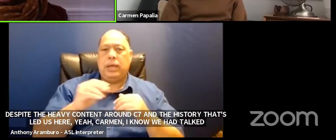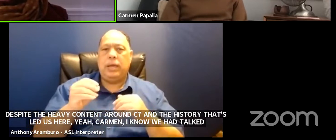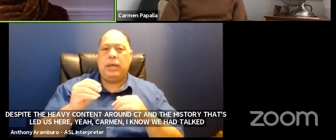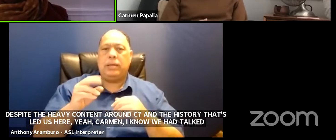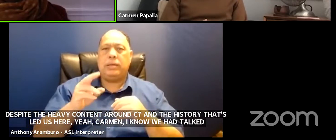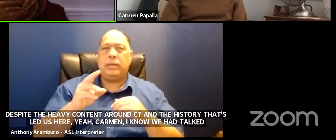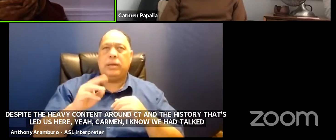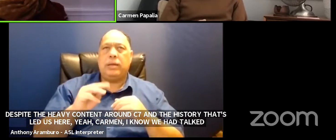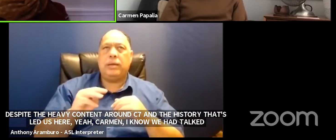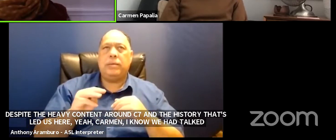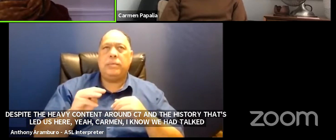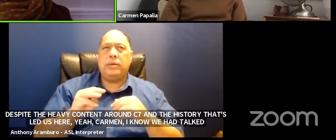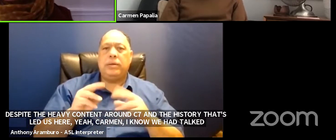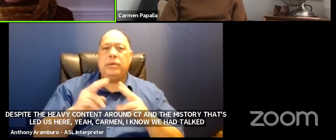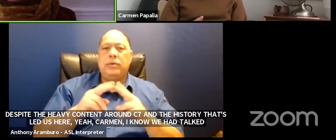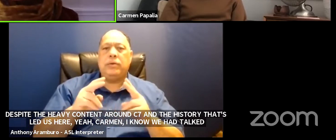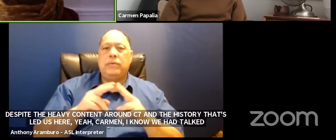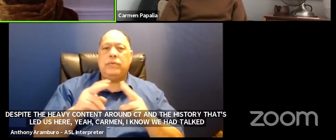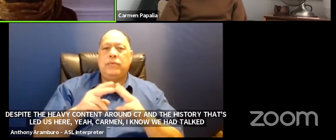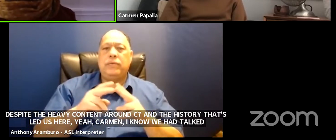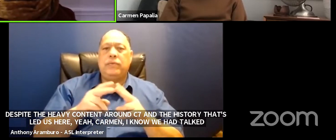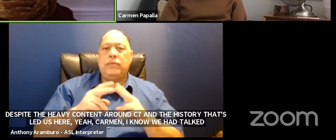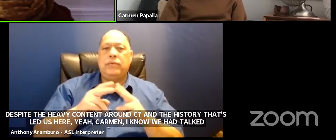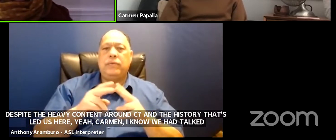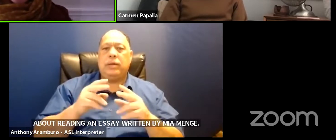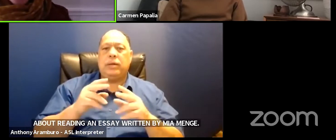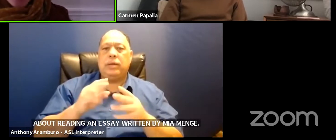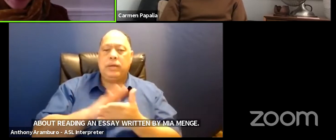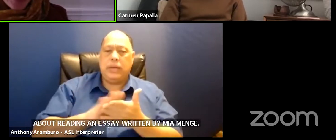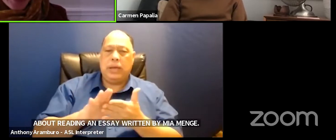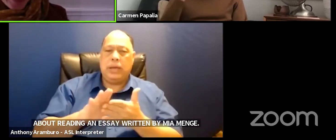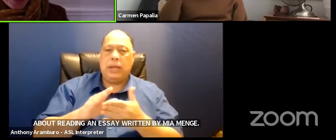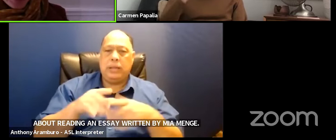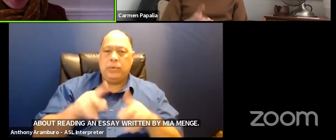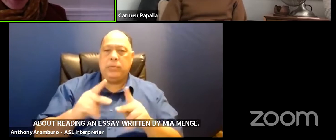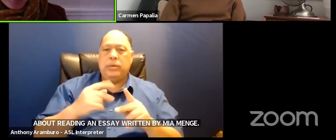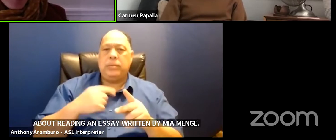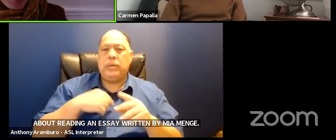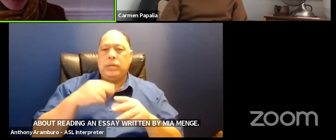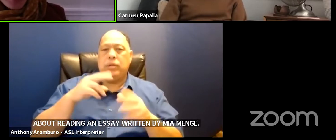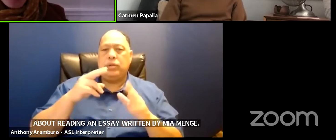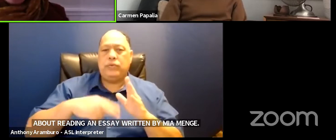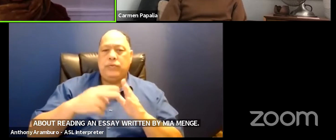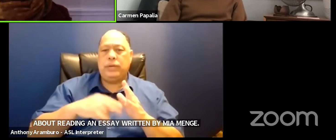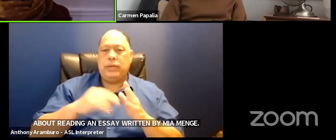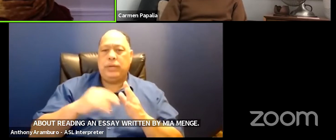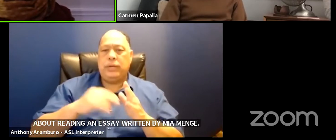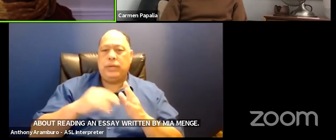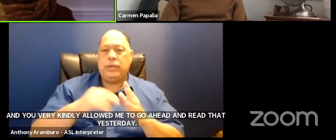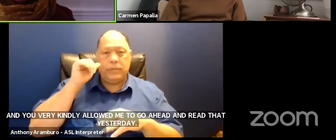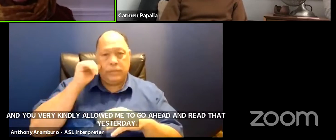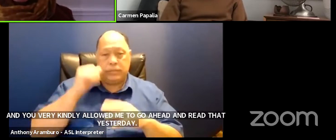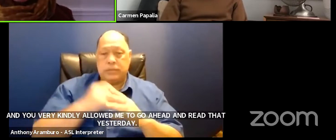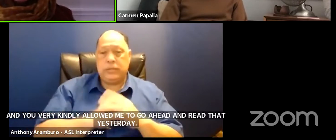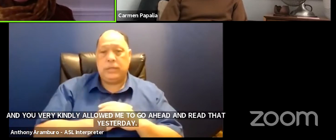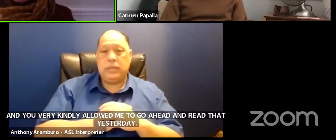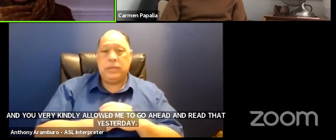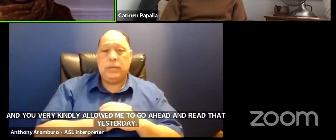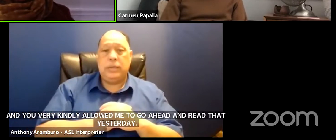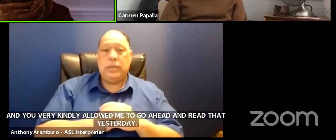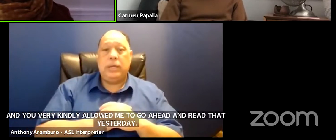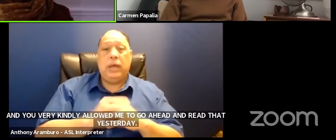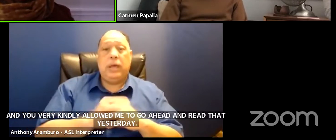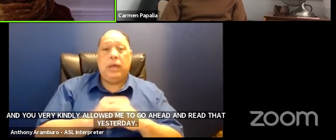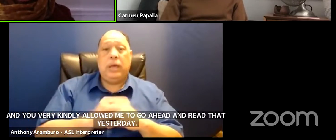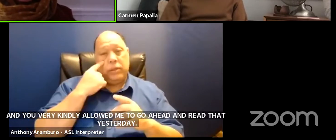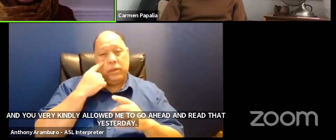you very kindly allowed me to go ahead and read that yesterday. And but I thought we could, if you